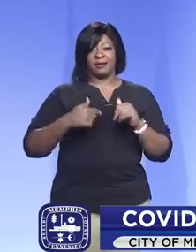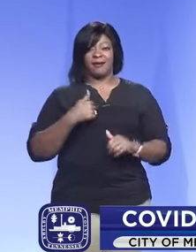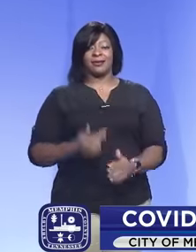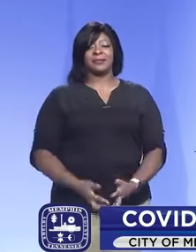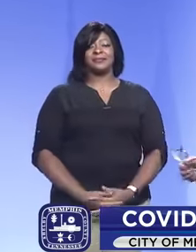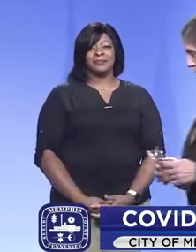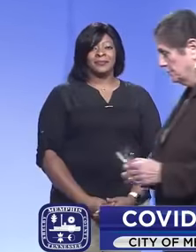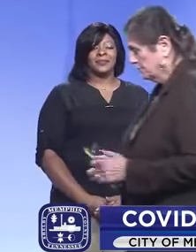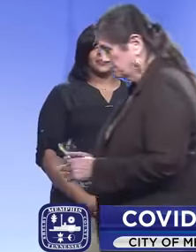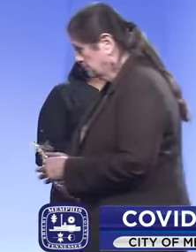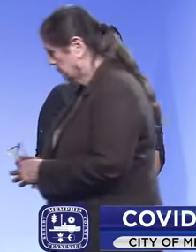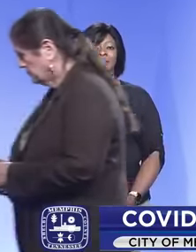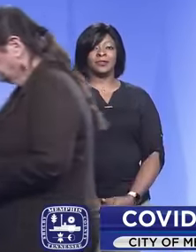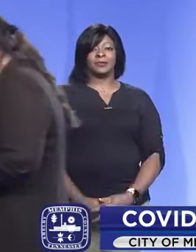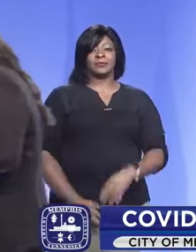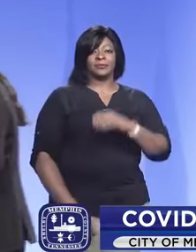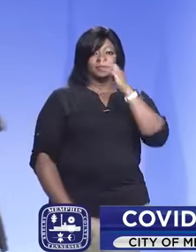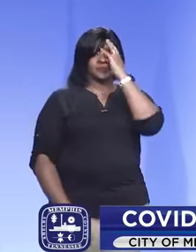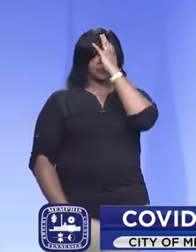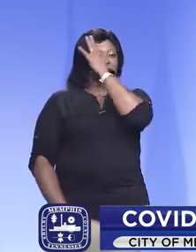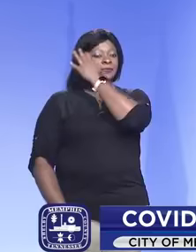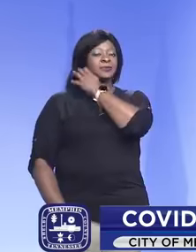have.